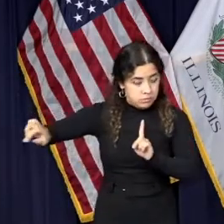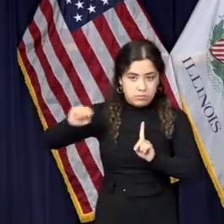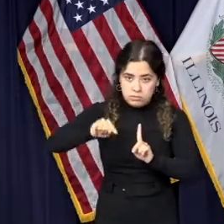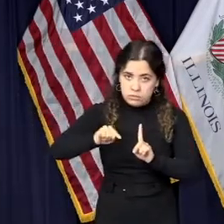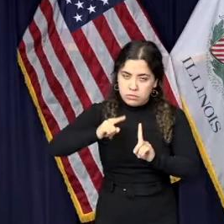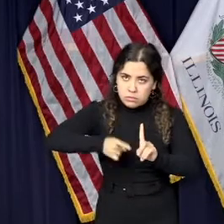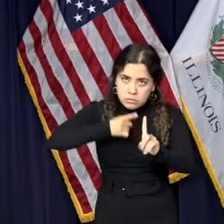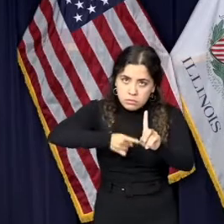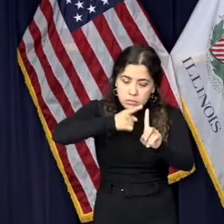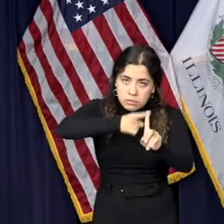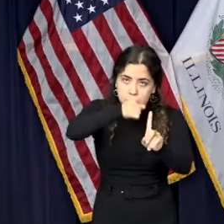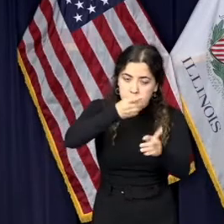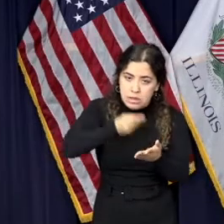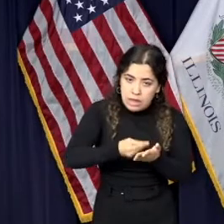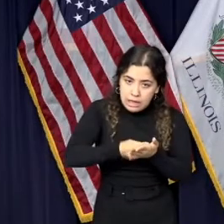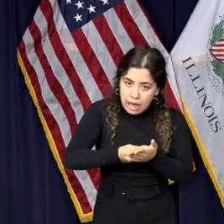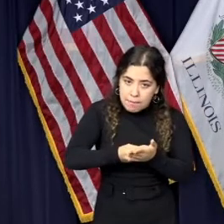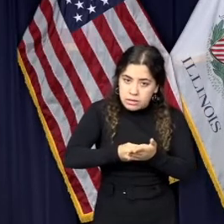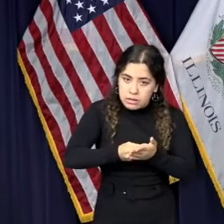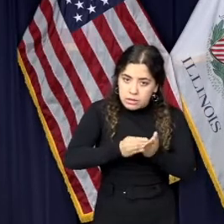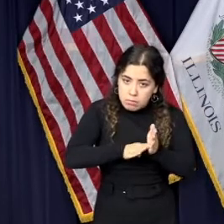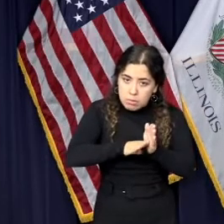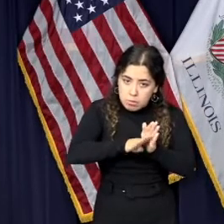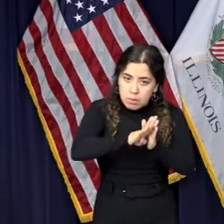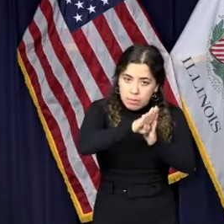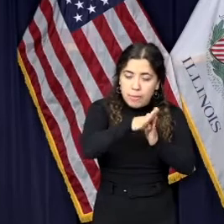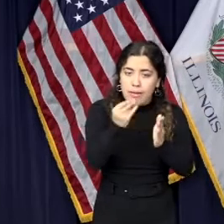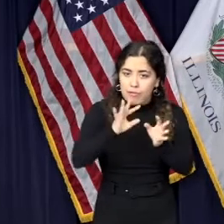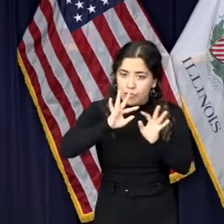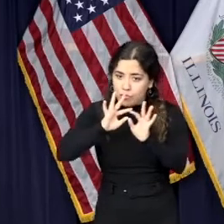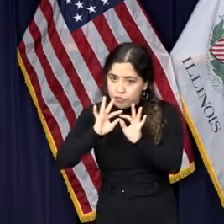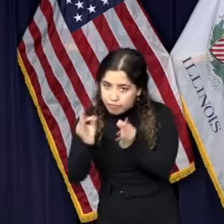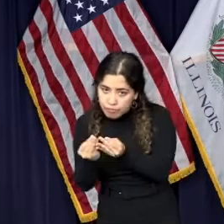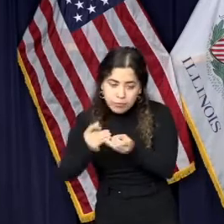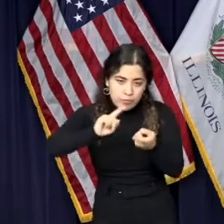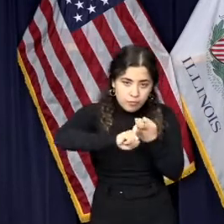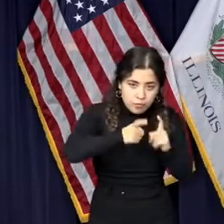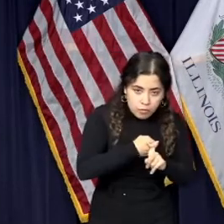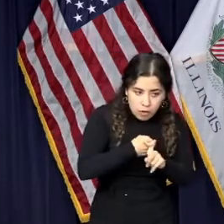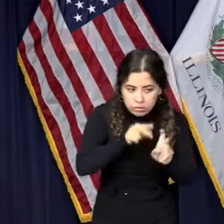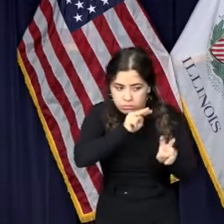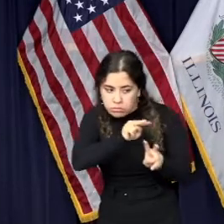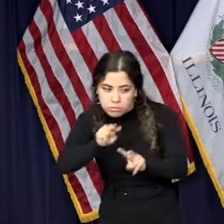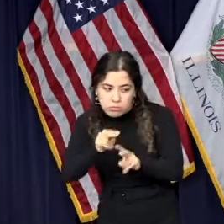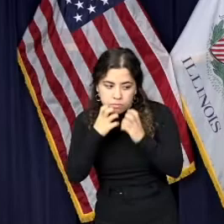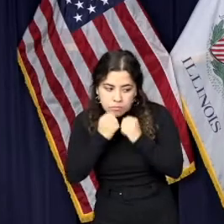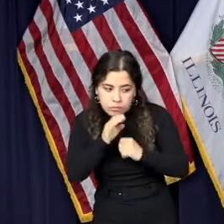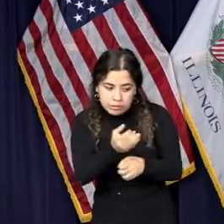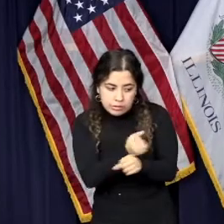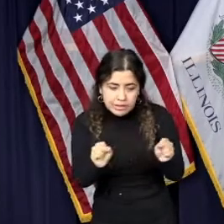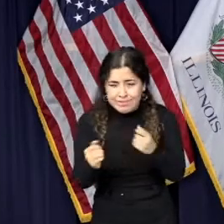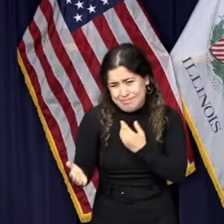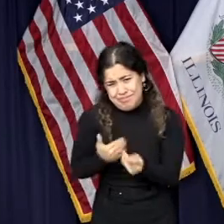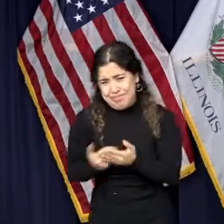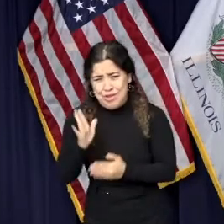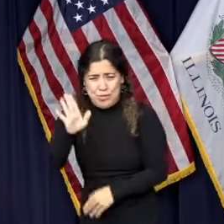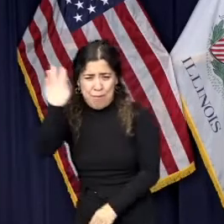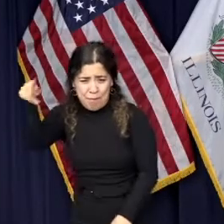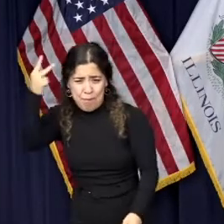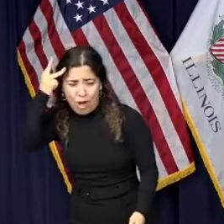forward and looking out for your friends and family. This isn't about politics or what party your governor belongs